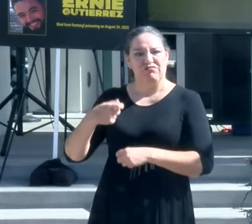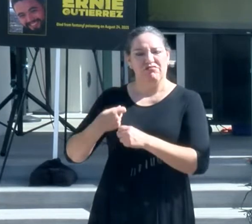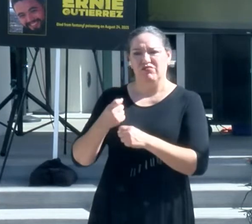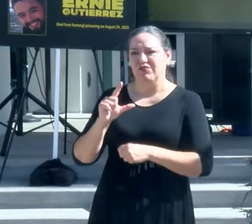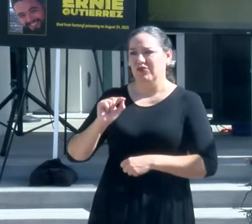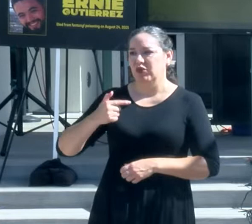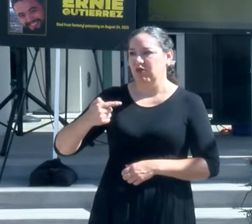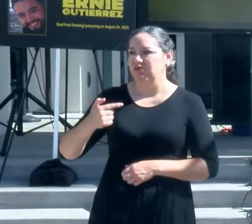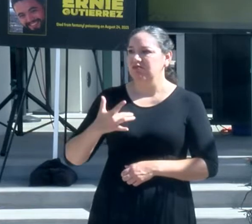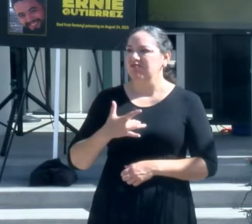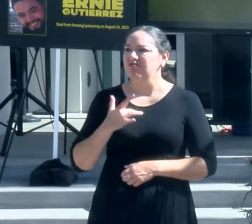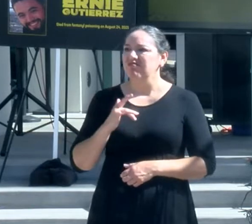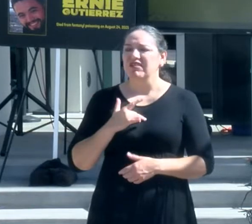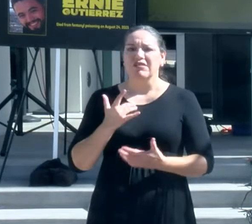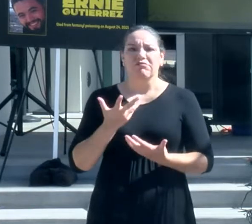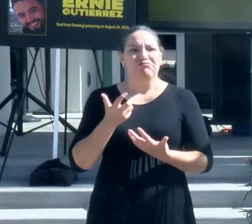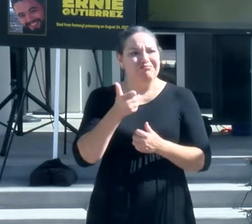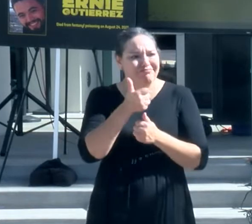a child